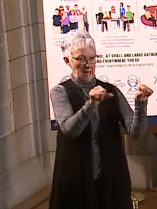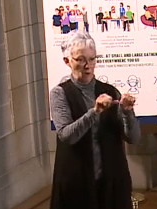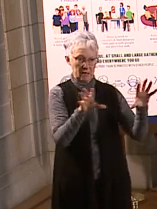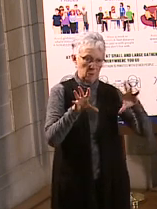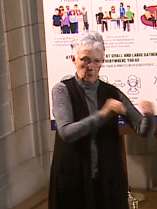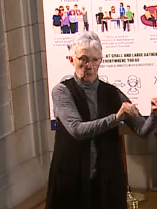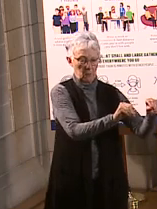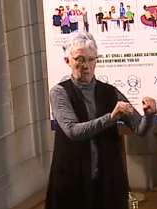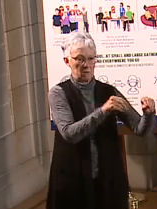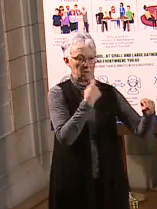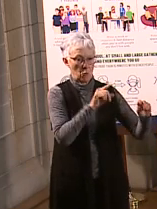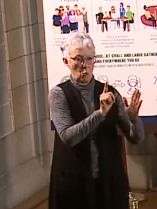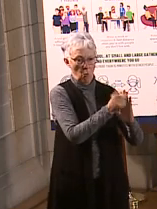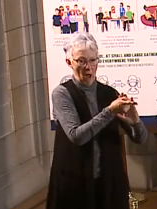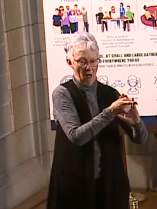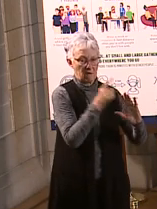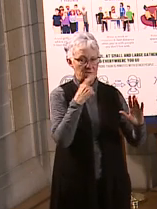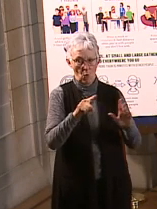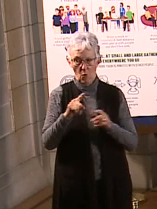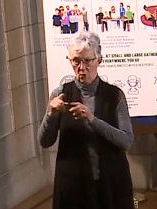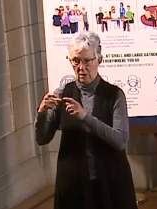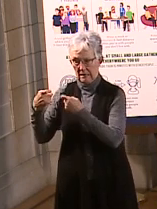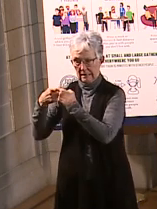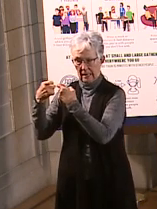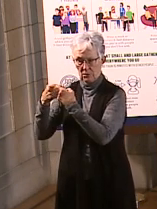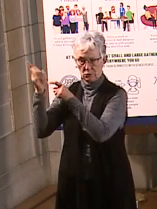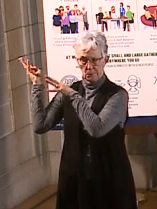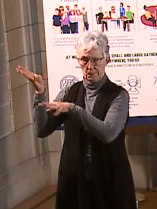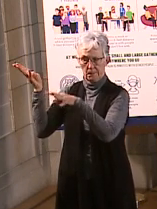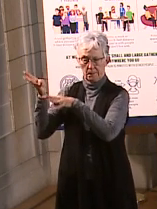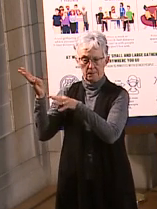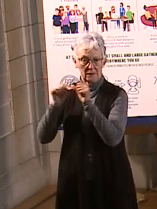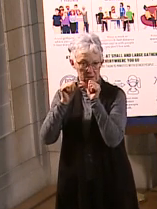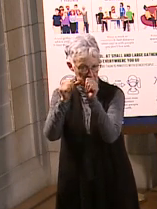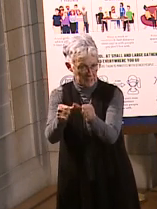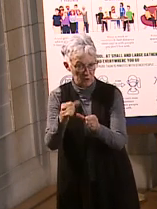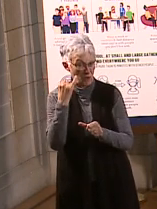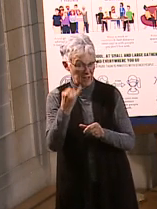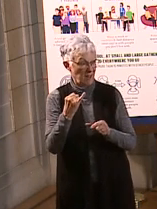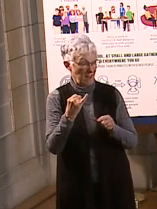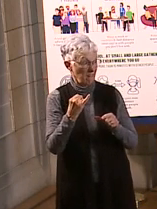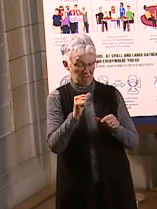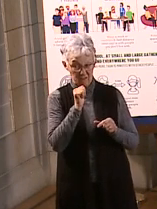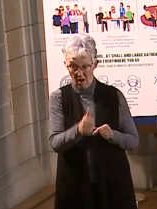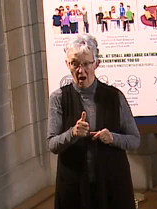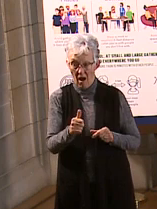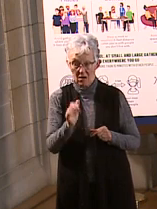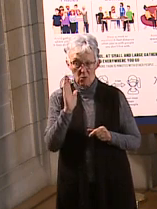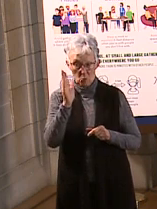and our linemen who are working to keep that power generation going. A lot of people working around the clock to be able to do that.